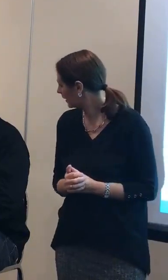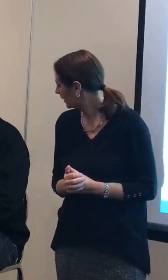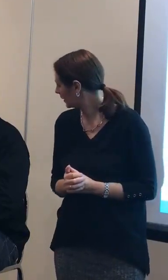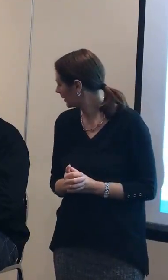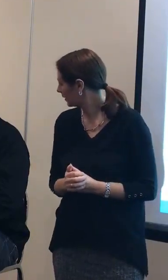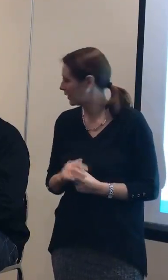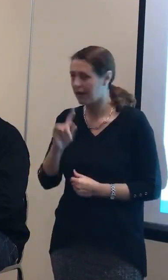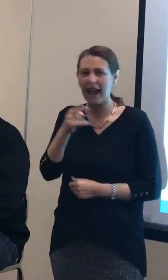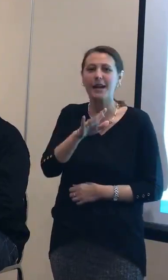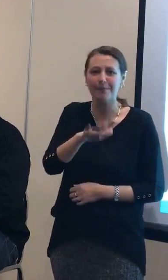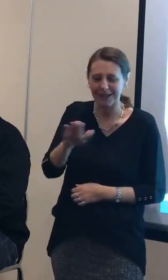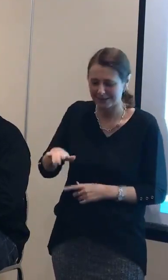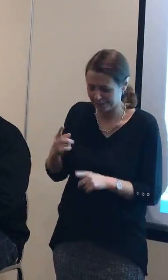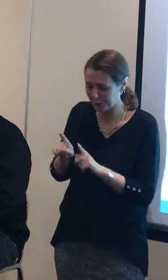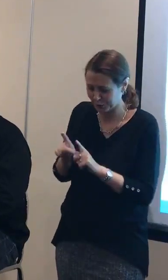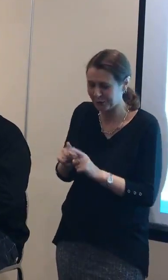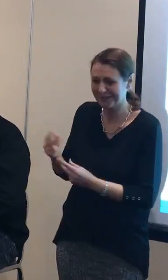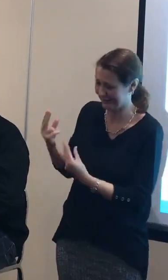and basketball too. So